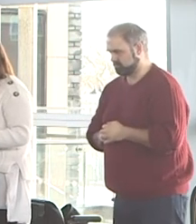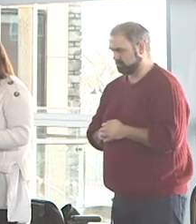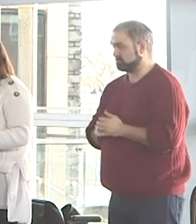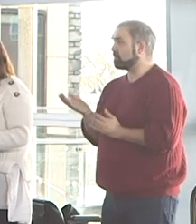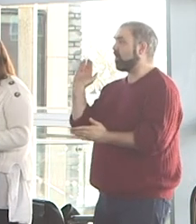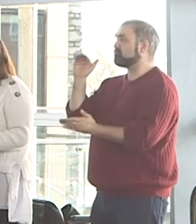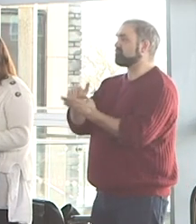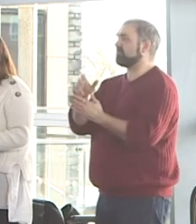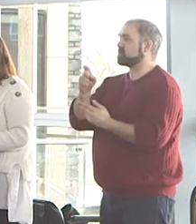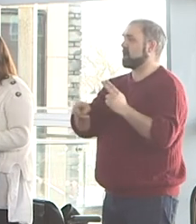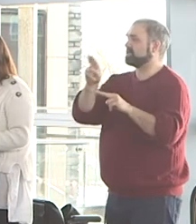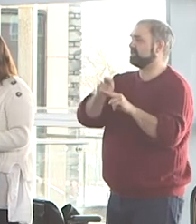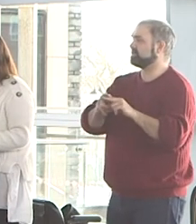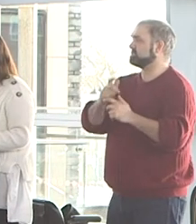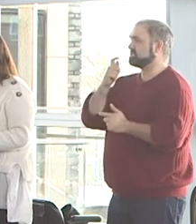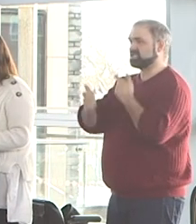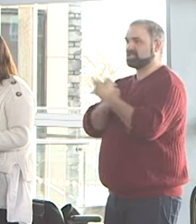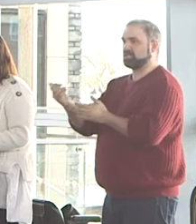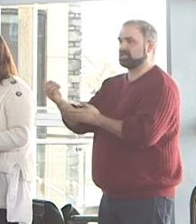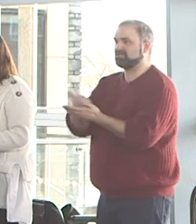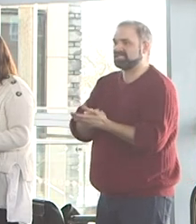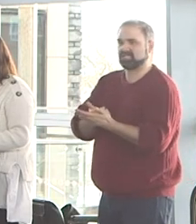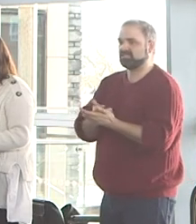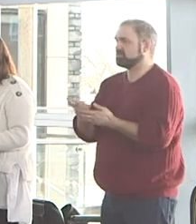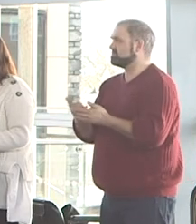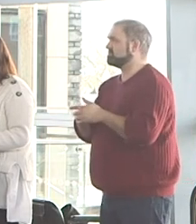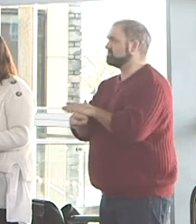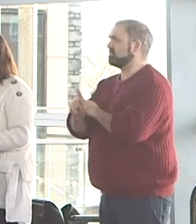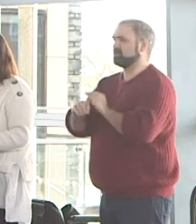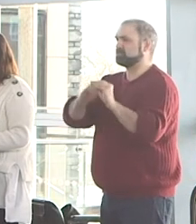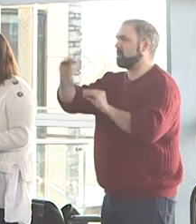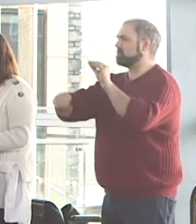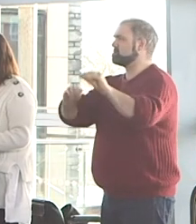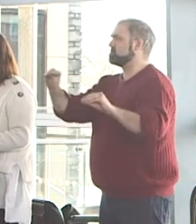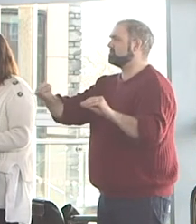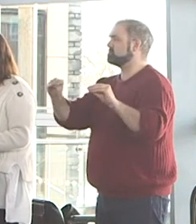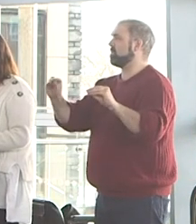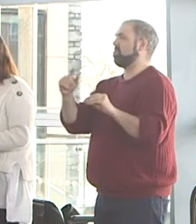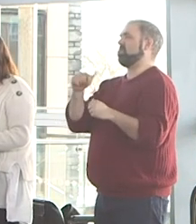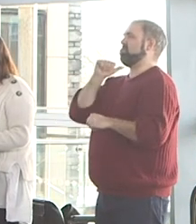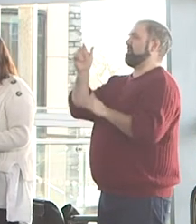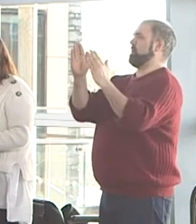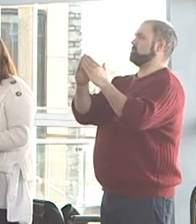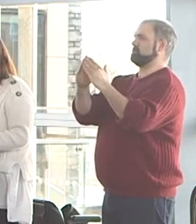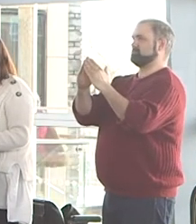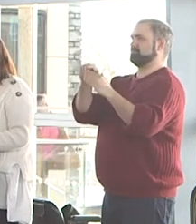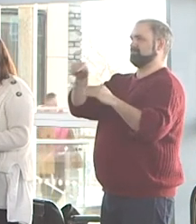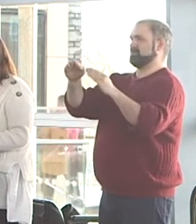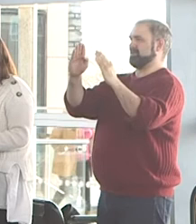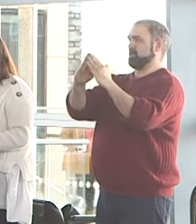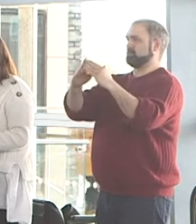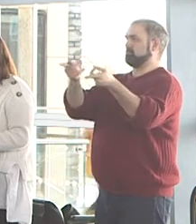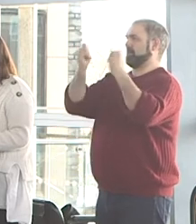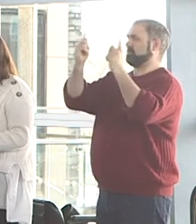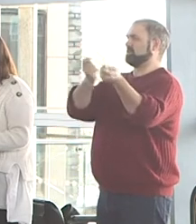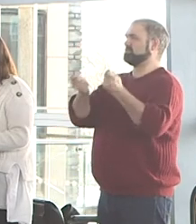Upon arrival in Cardiff, the asylum seekers were directed to the dispersal hostel, which they call the house. The house's management